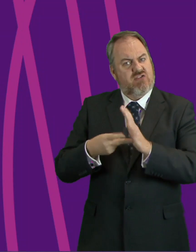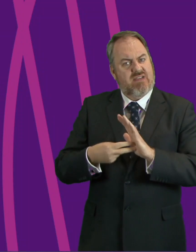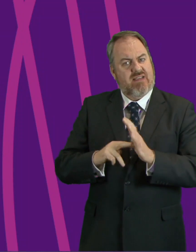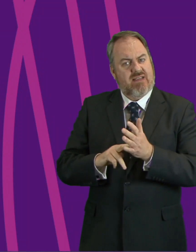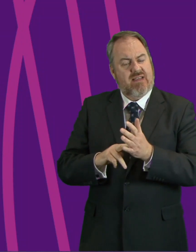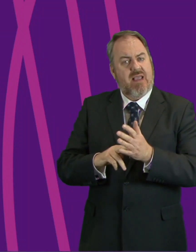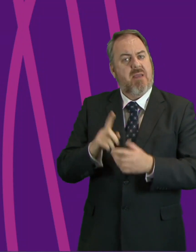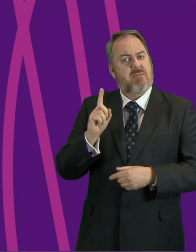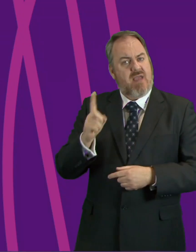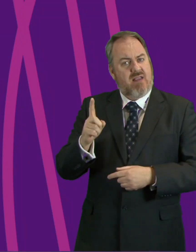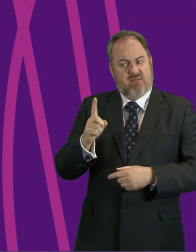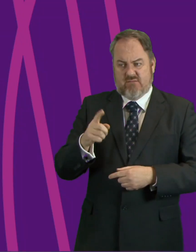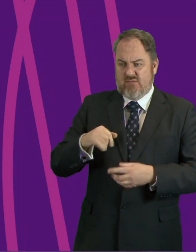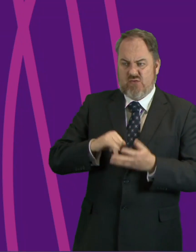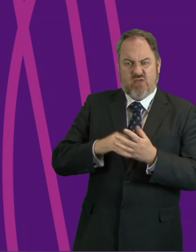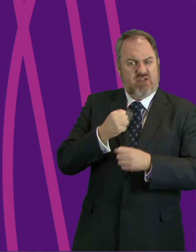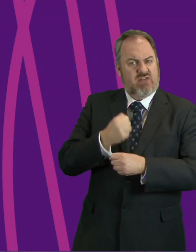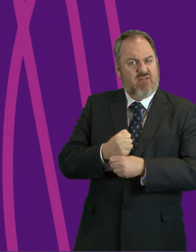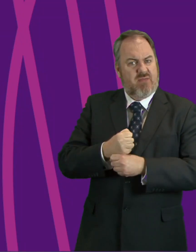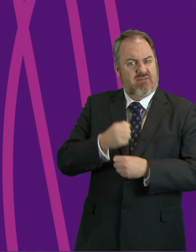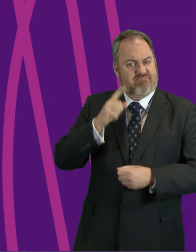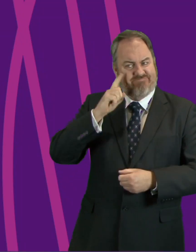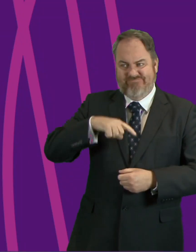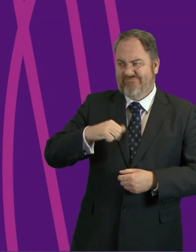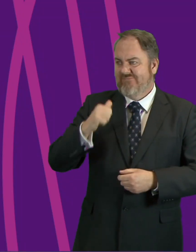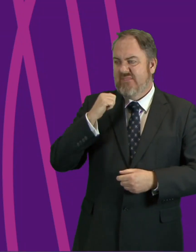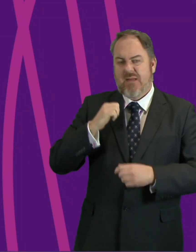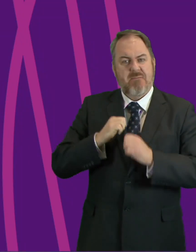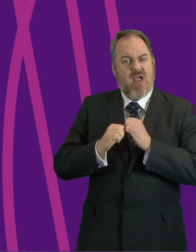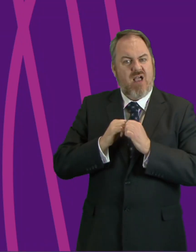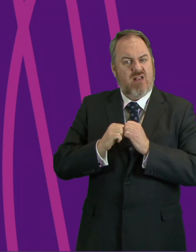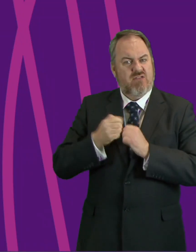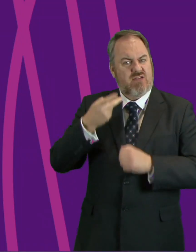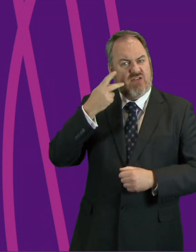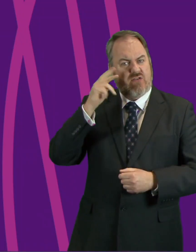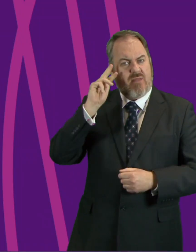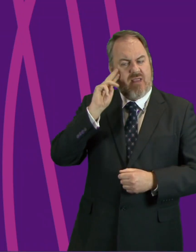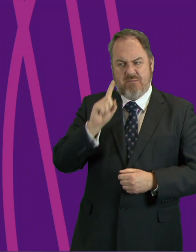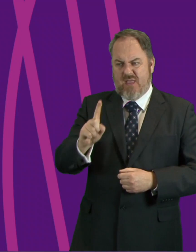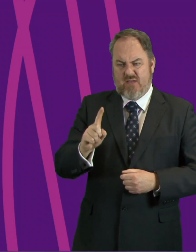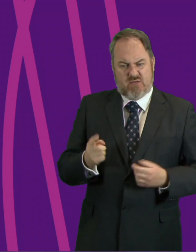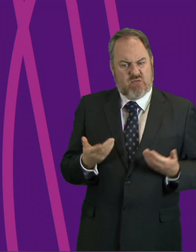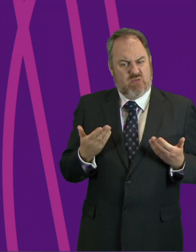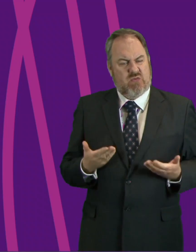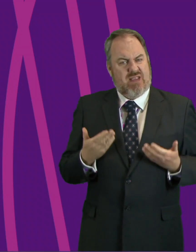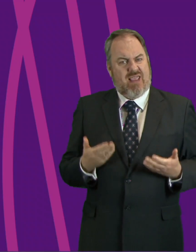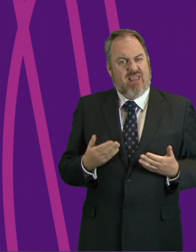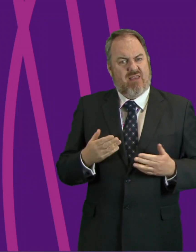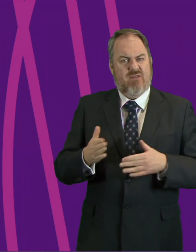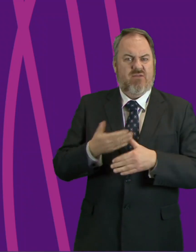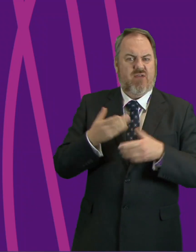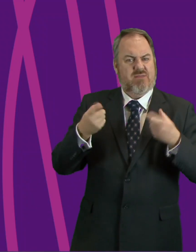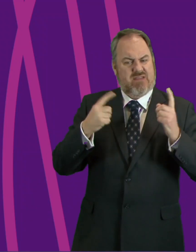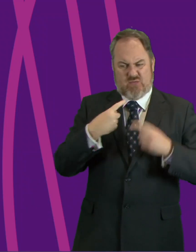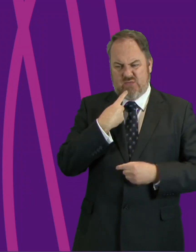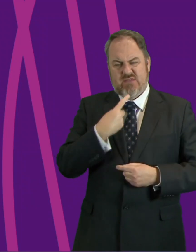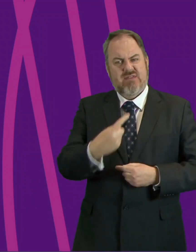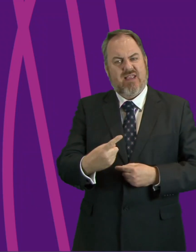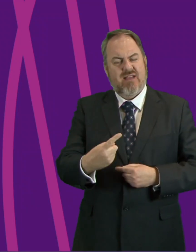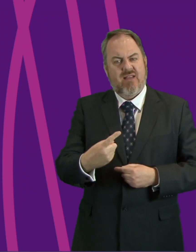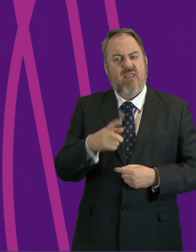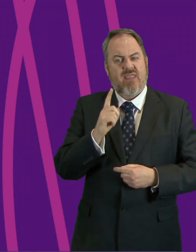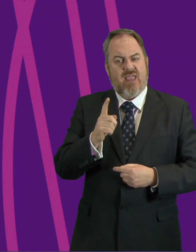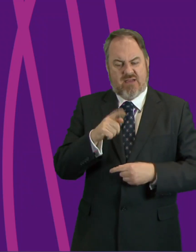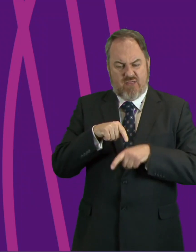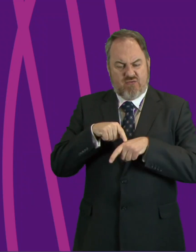abandoned by the Government in March. The First Minister has confirmed today that a test, trace and isolate strategy cannot